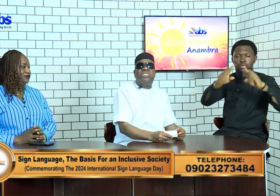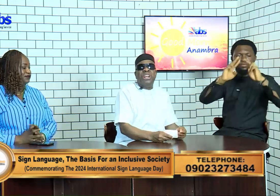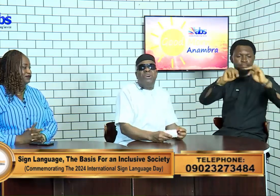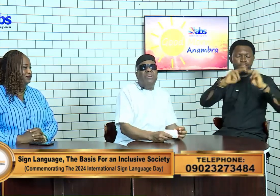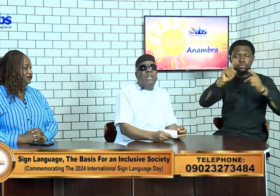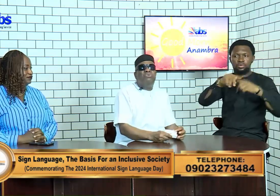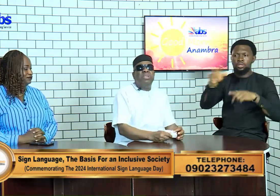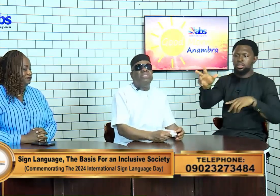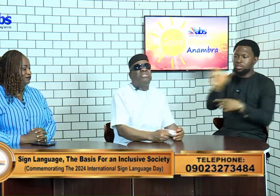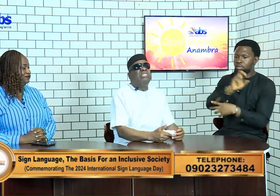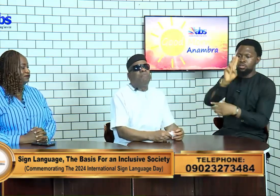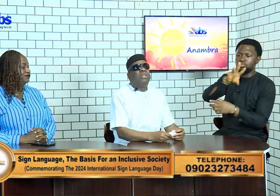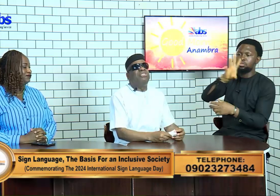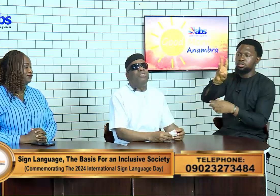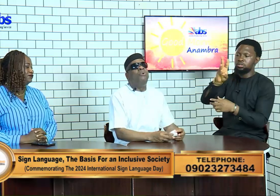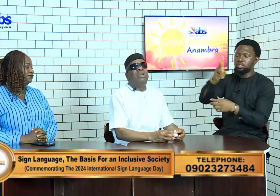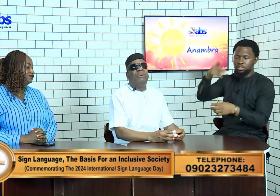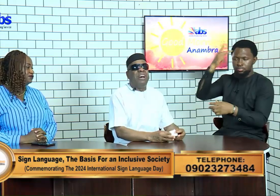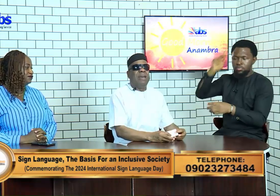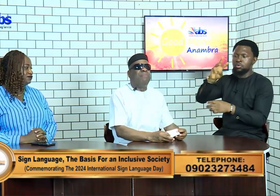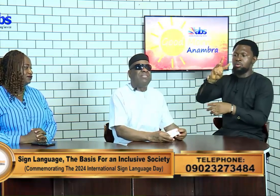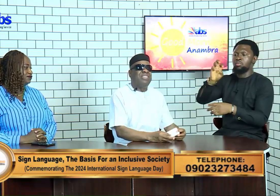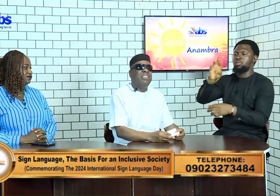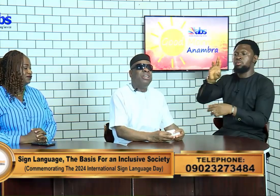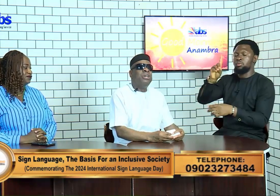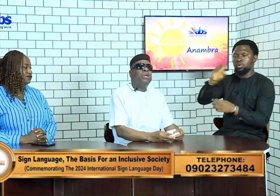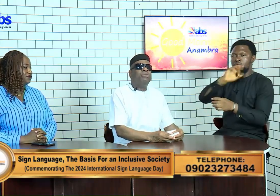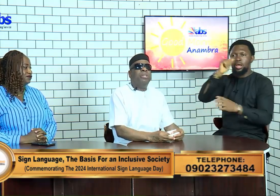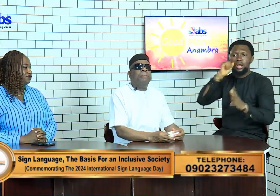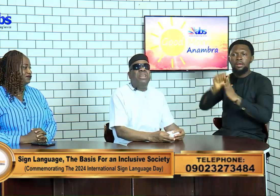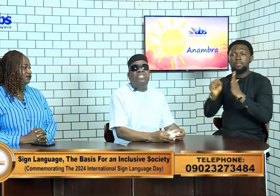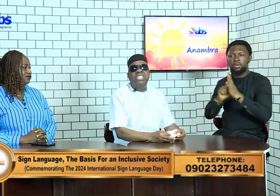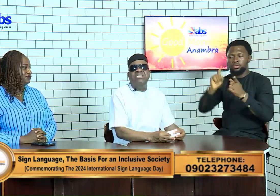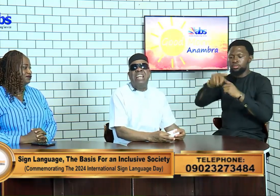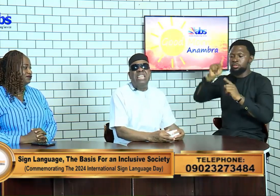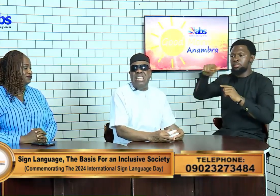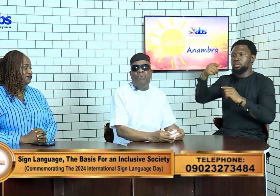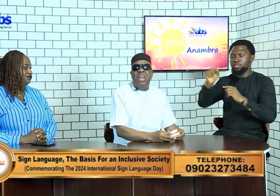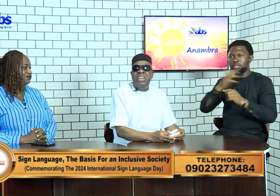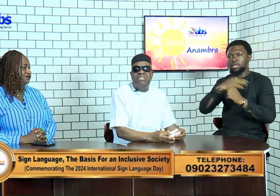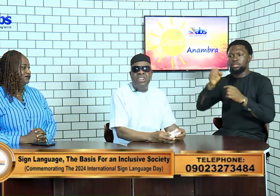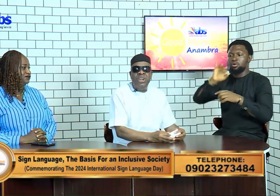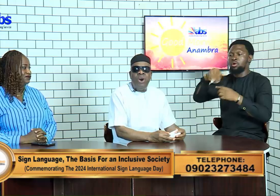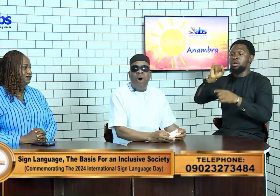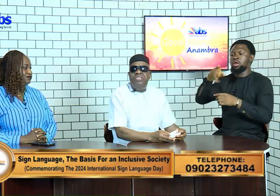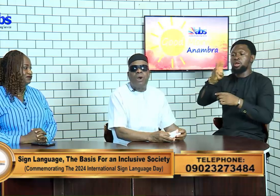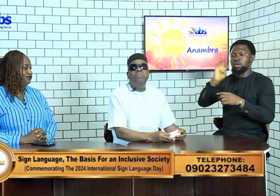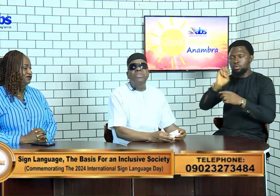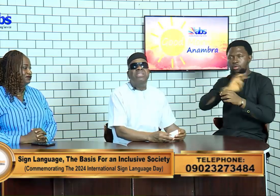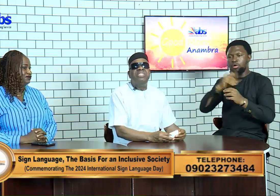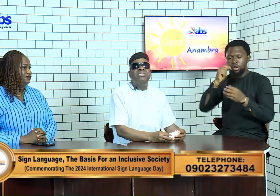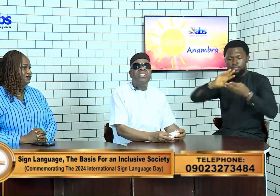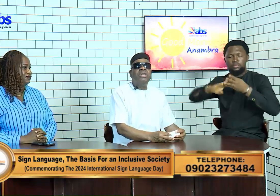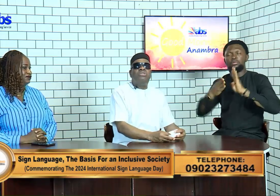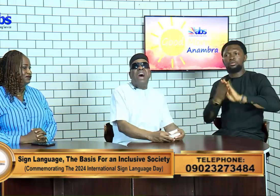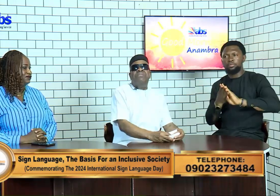the 326 political wards of Anambra State, to the PGs and Igwes of the